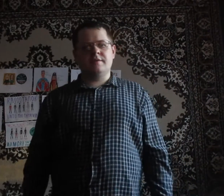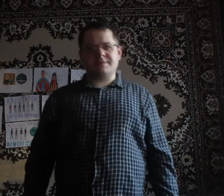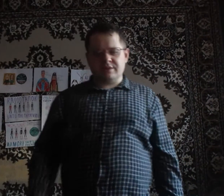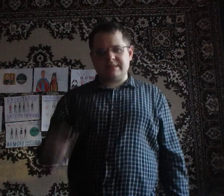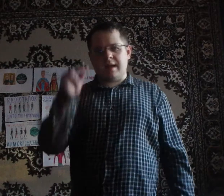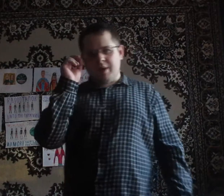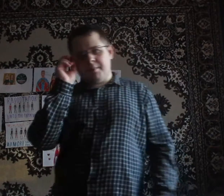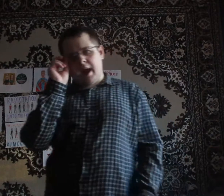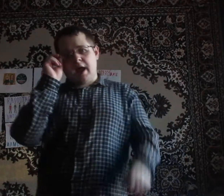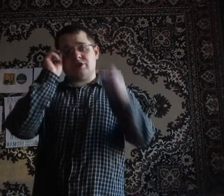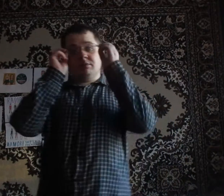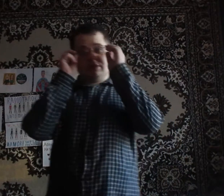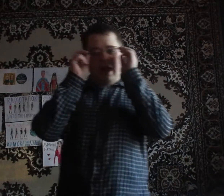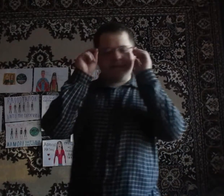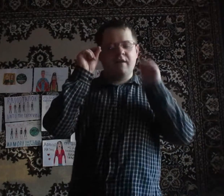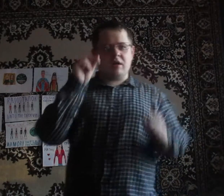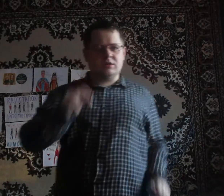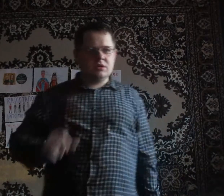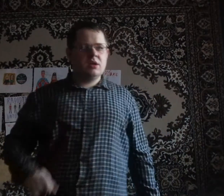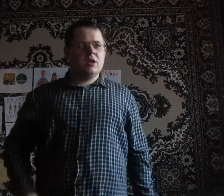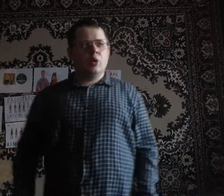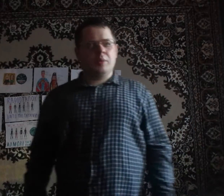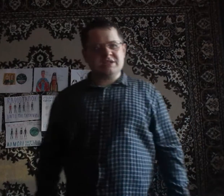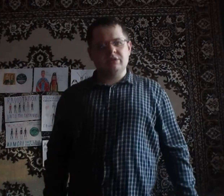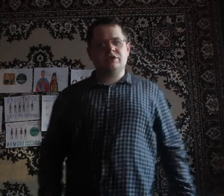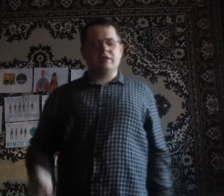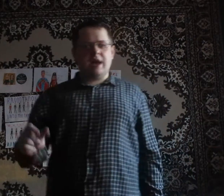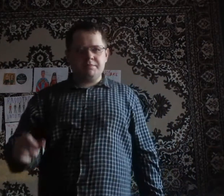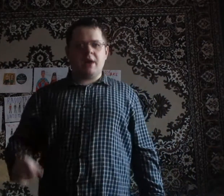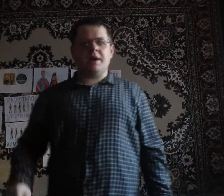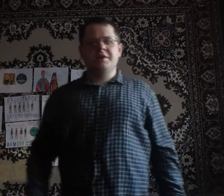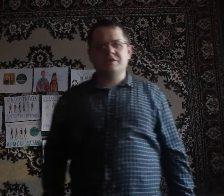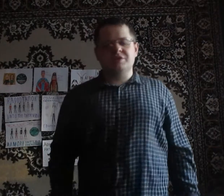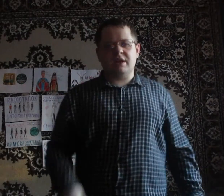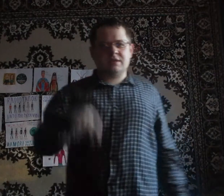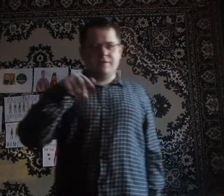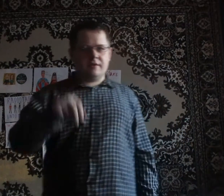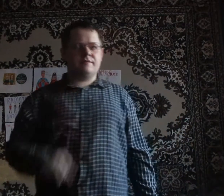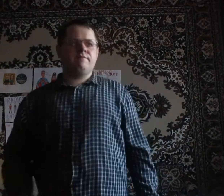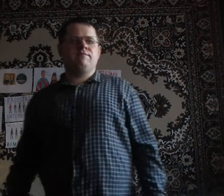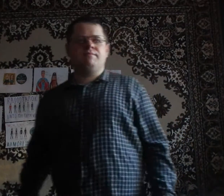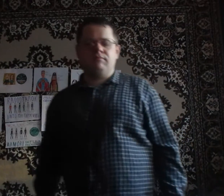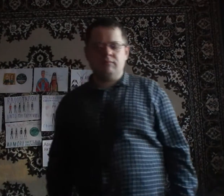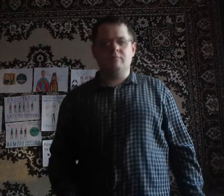Fifty outside, baby, action with the fuck. What you do online, brother? She likes the view.